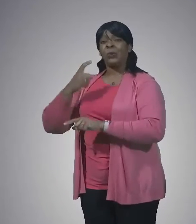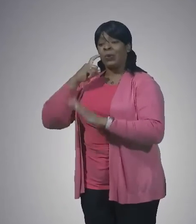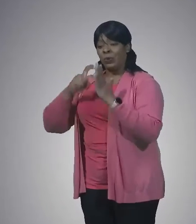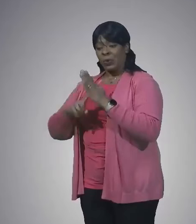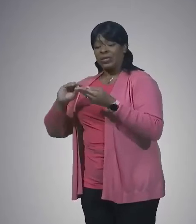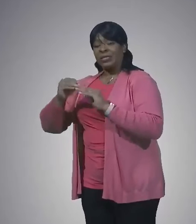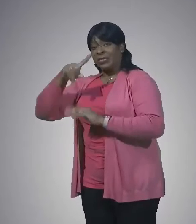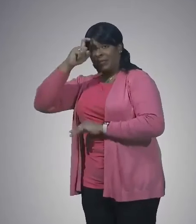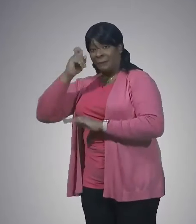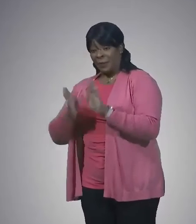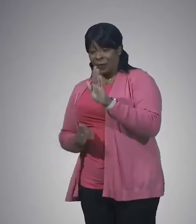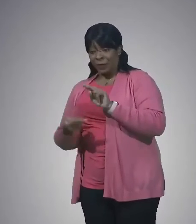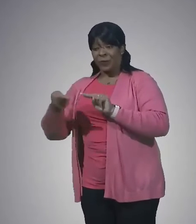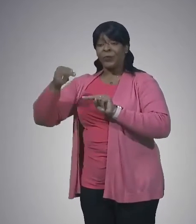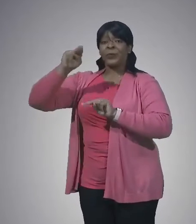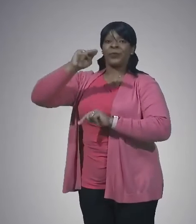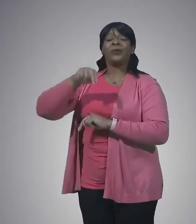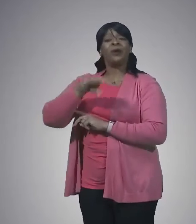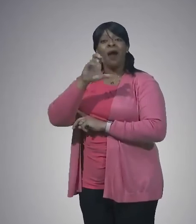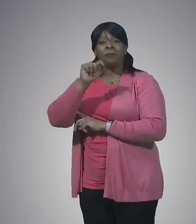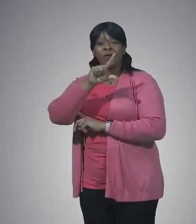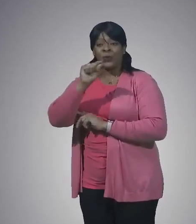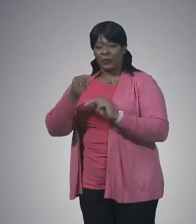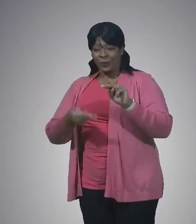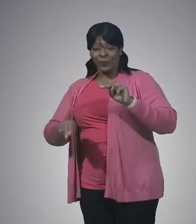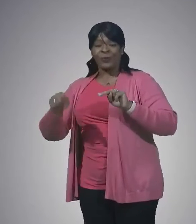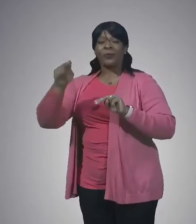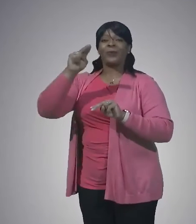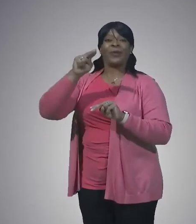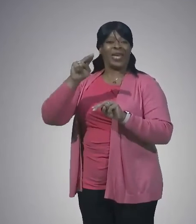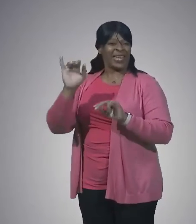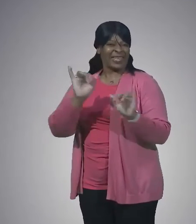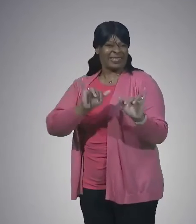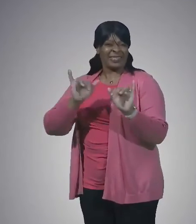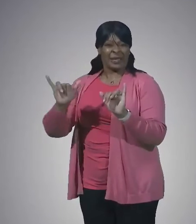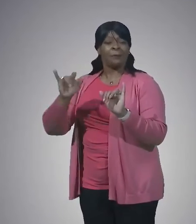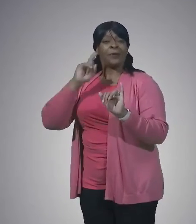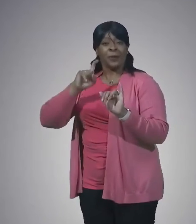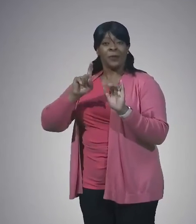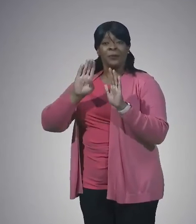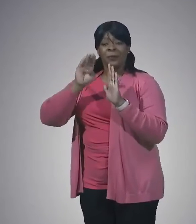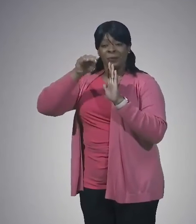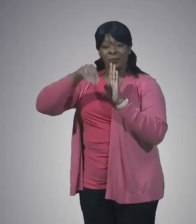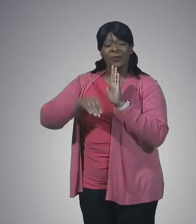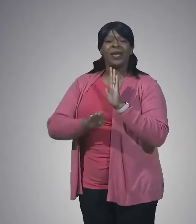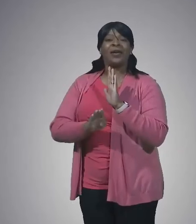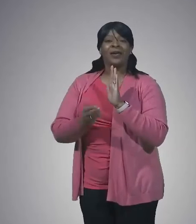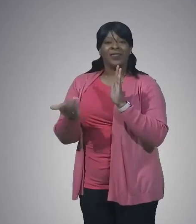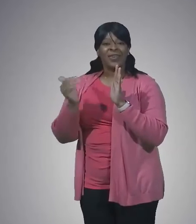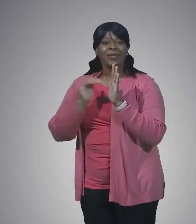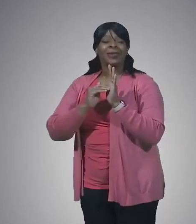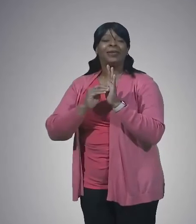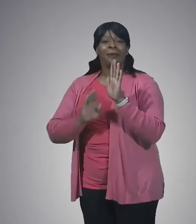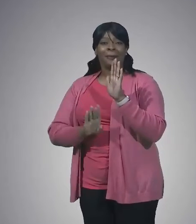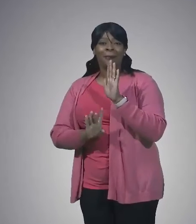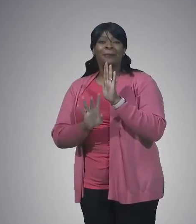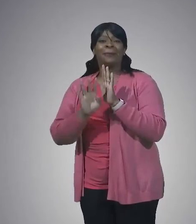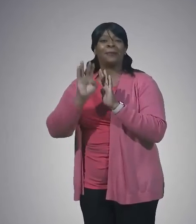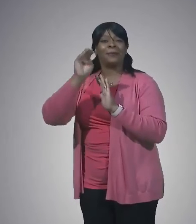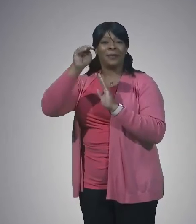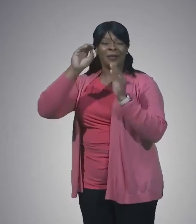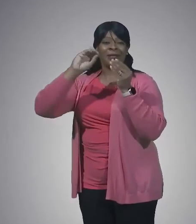and then things kind of in the October 2020 timeframe did kind of go down. And then we again obviously